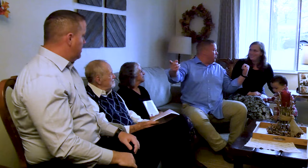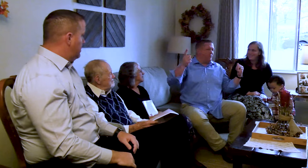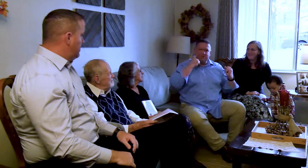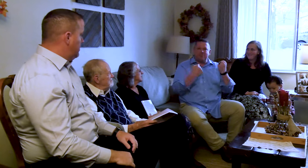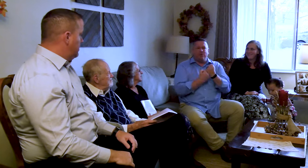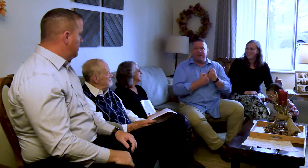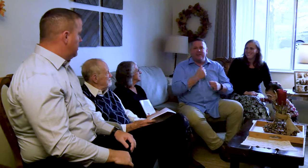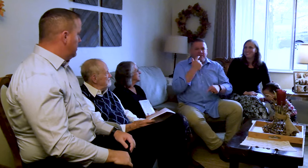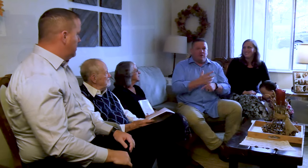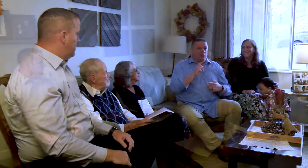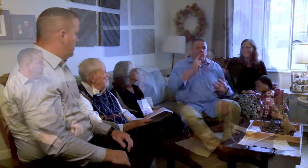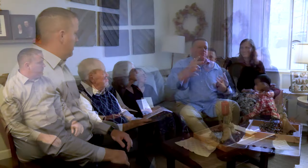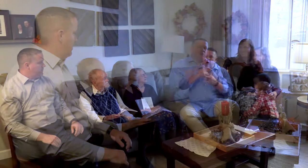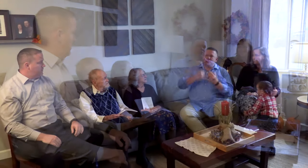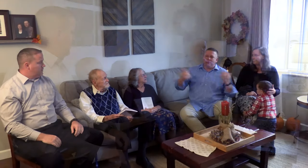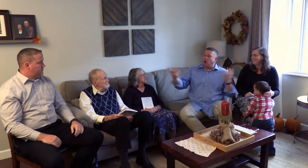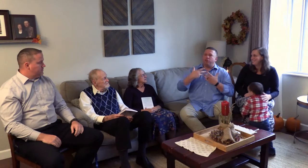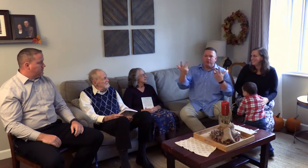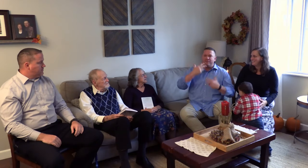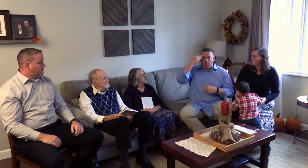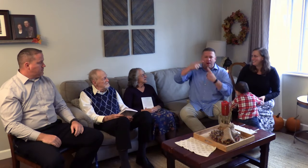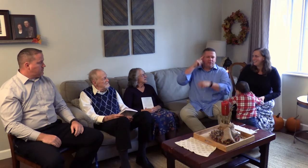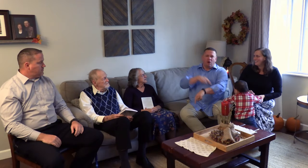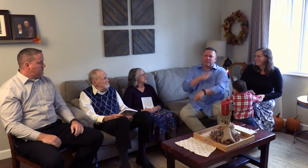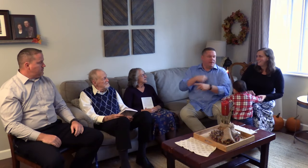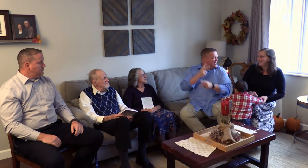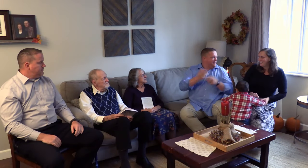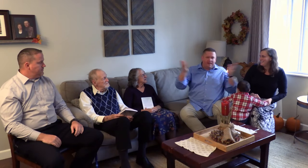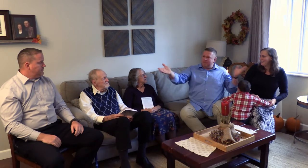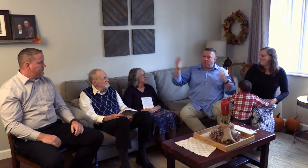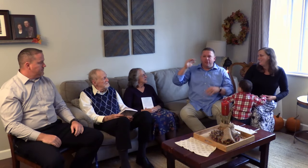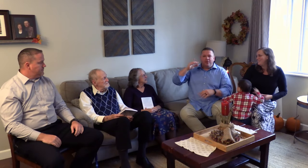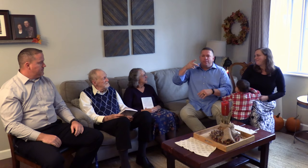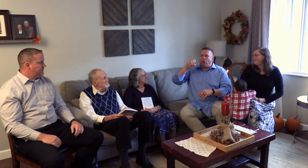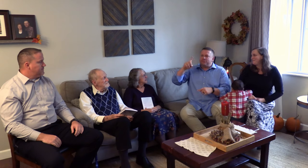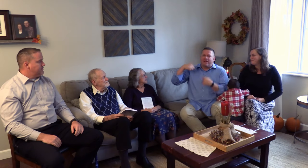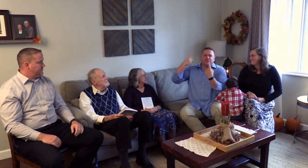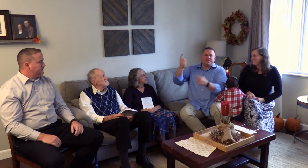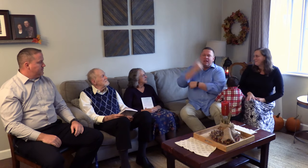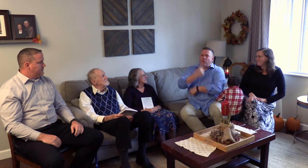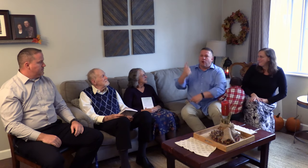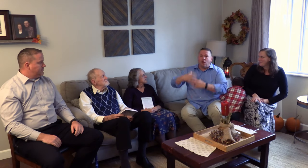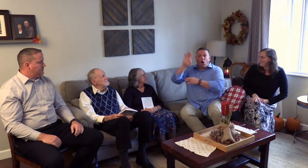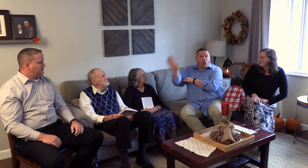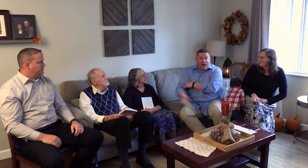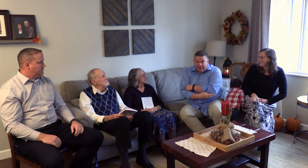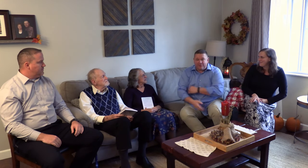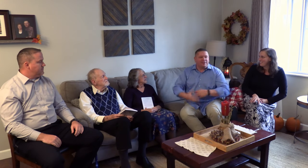for supporting but really it's a project we all three have known about for a long time i've kept them both posted ever since day one a lot of all-nighters